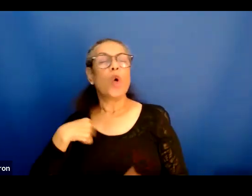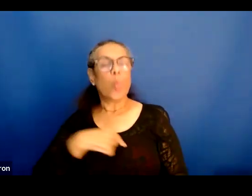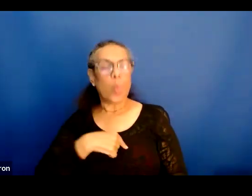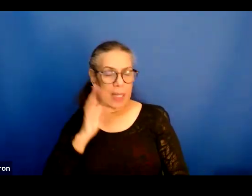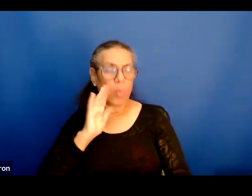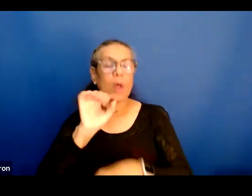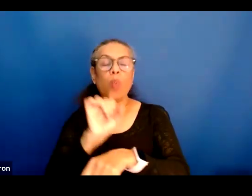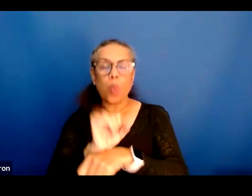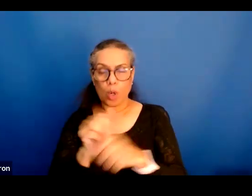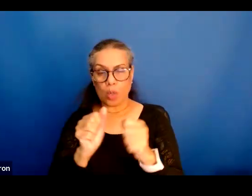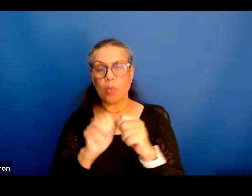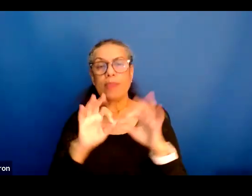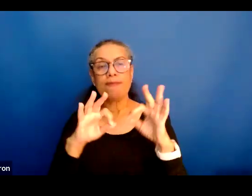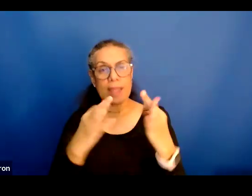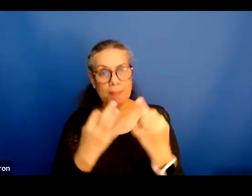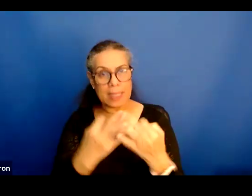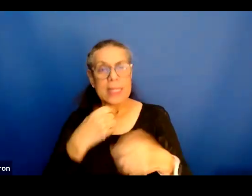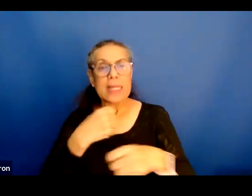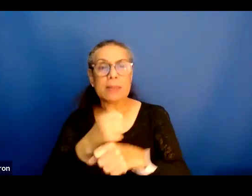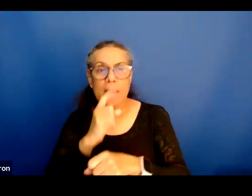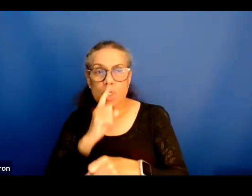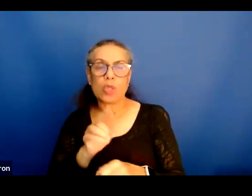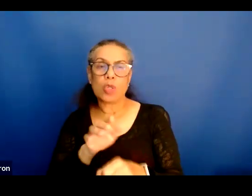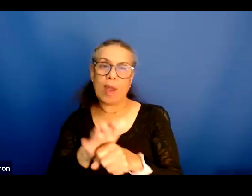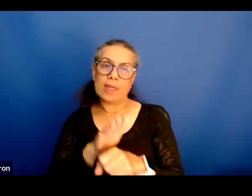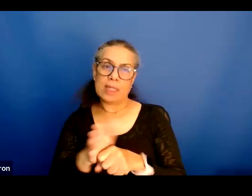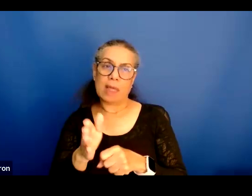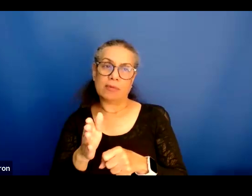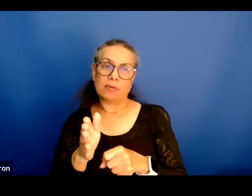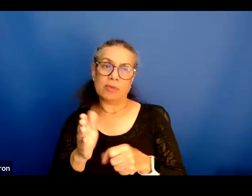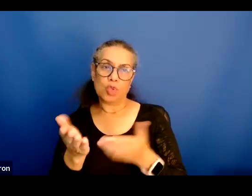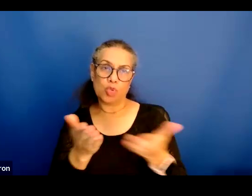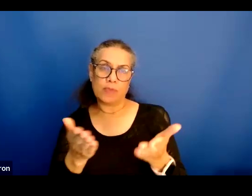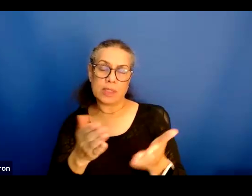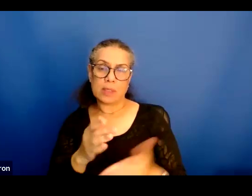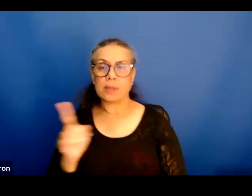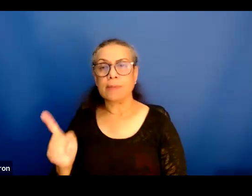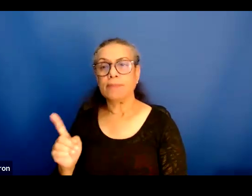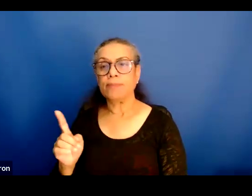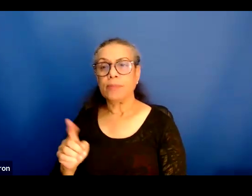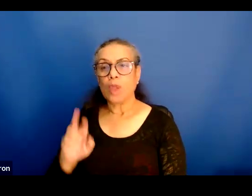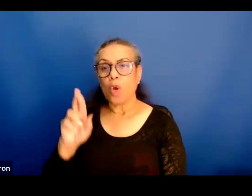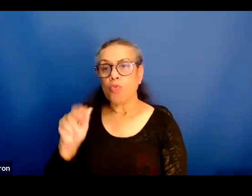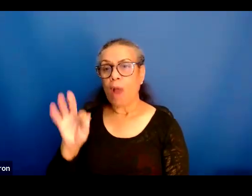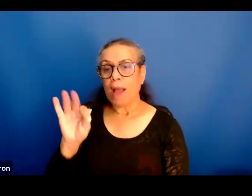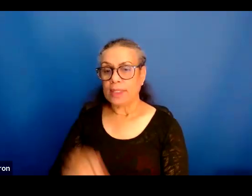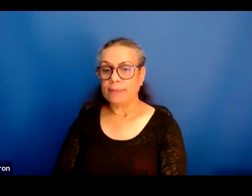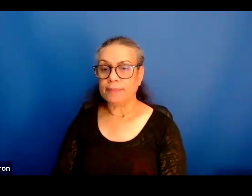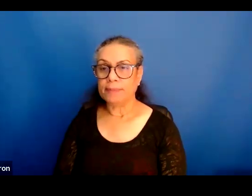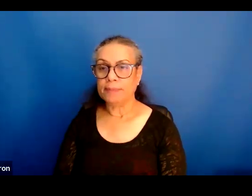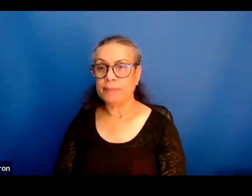that they get the support and the services that they need. Yeah, because sometimes the parent lost, the parent don't understand, the